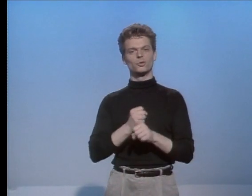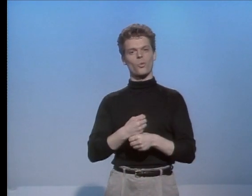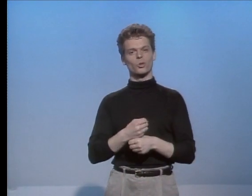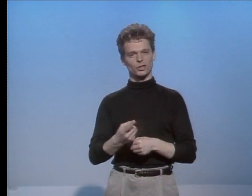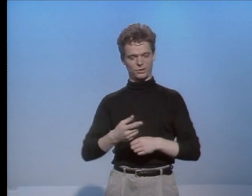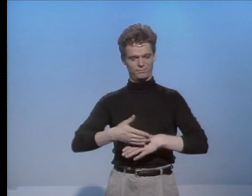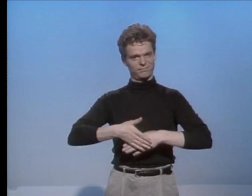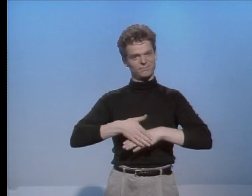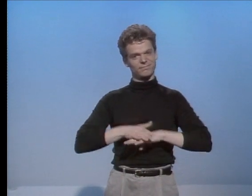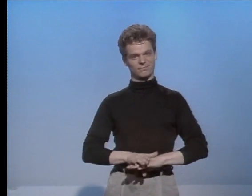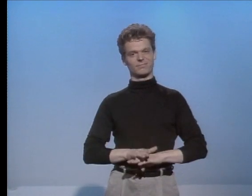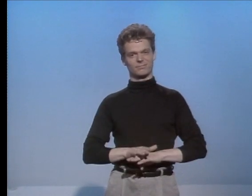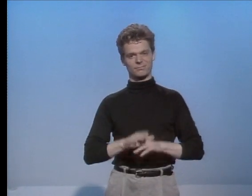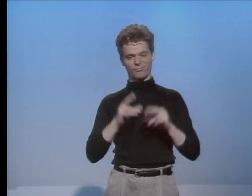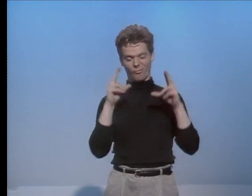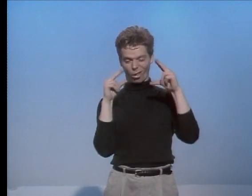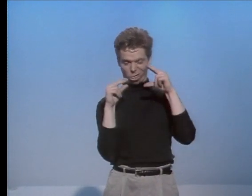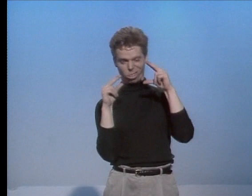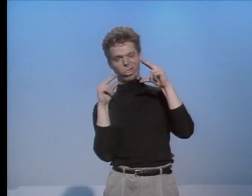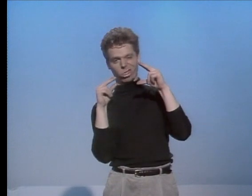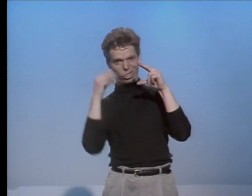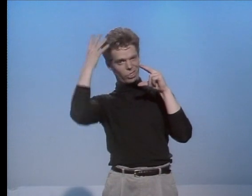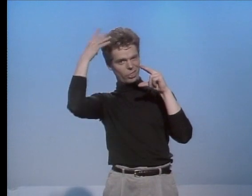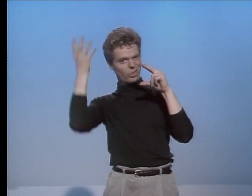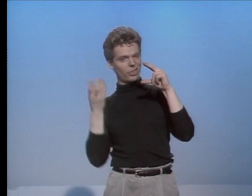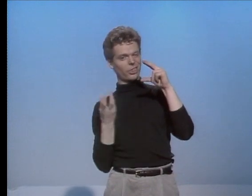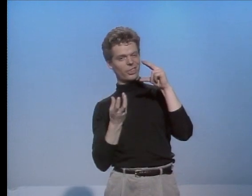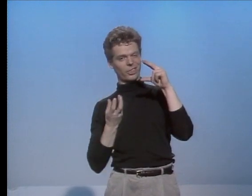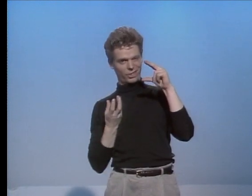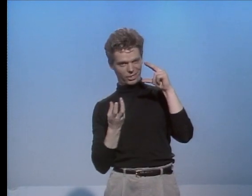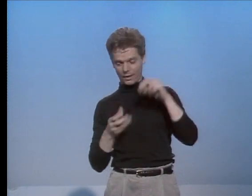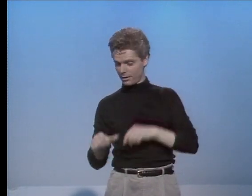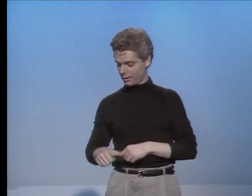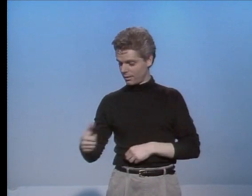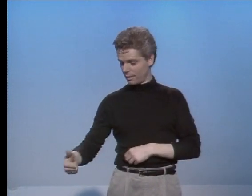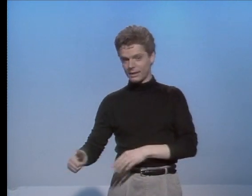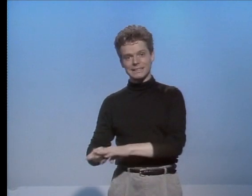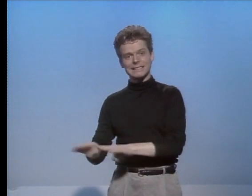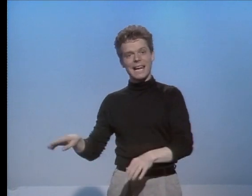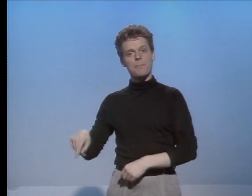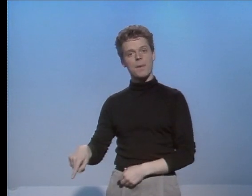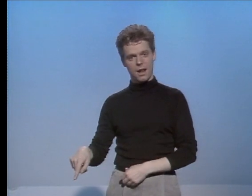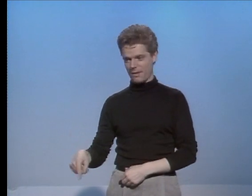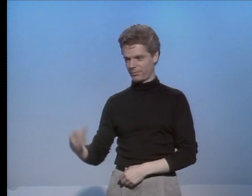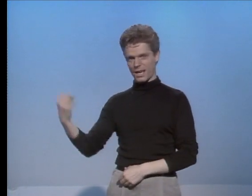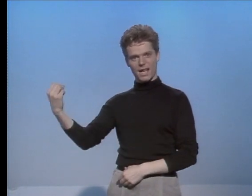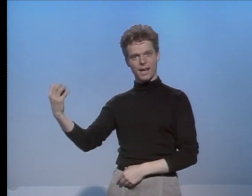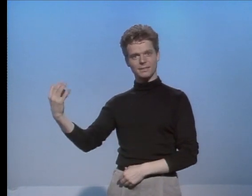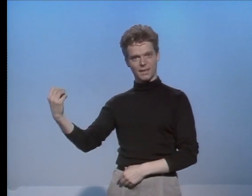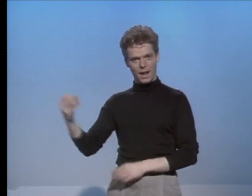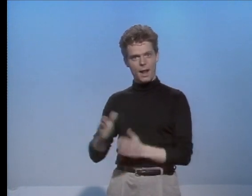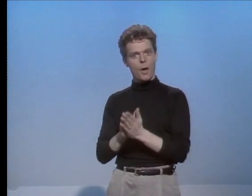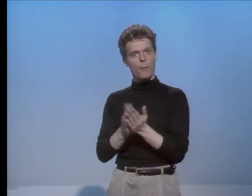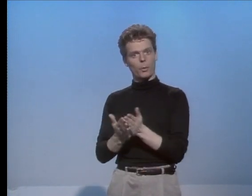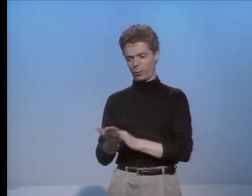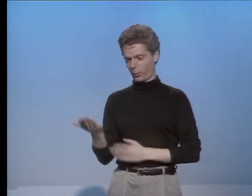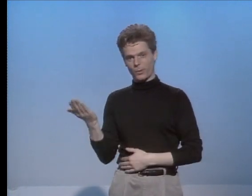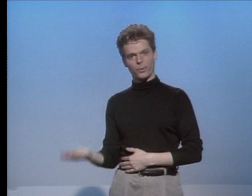Scrooge is in a chair asleep, wearing a nightcap which is hanging down the side of his head. To his right, there's a table with a candle and a book on